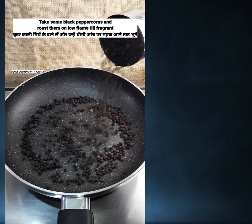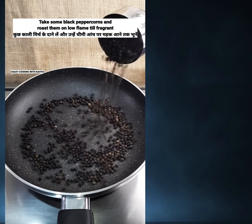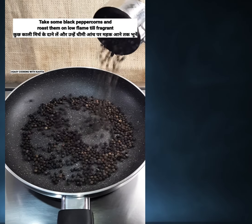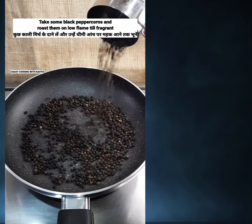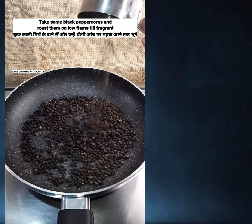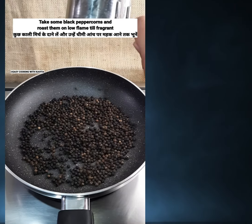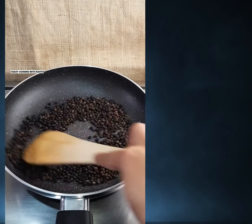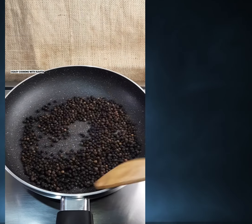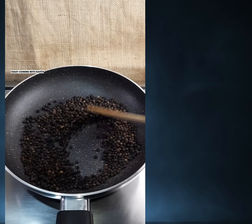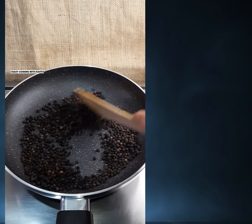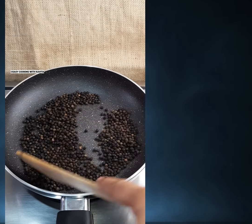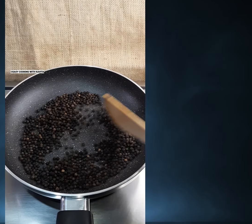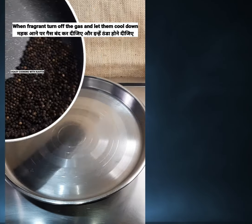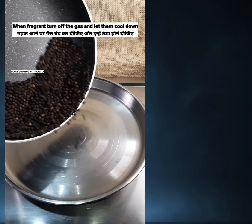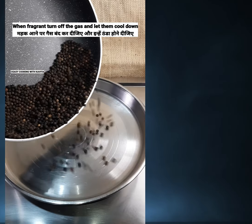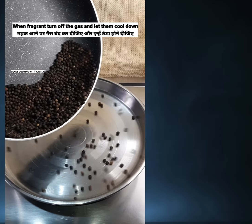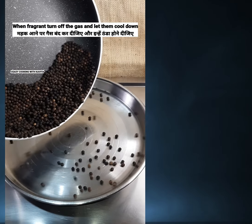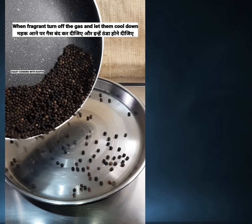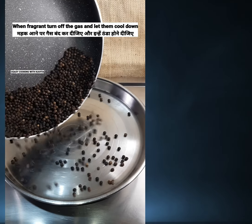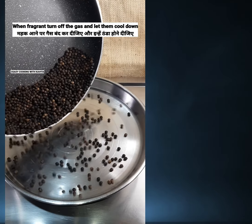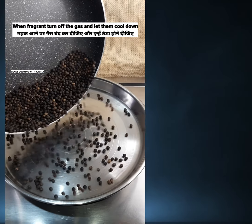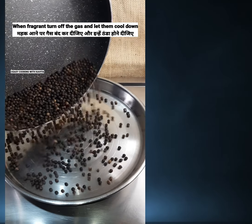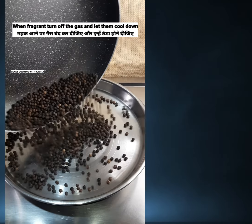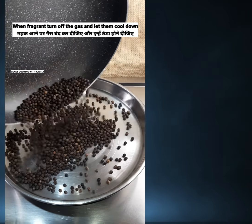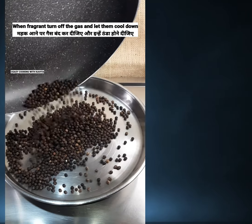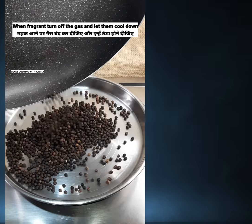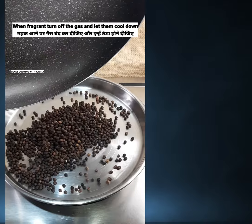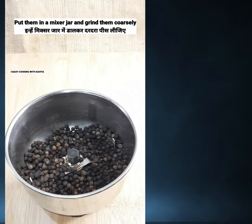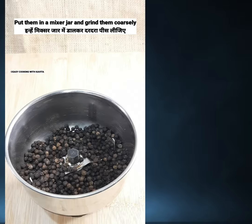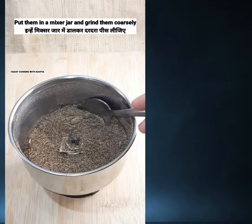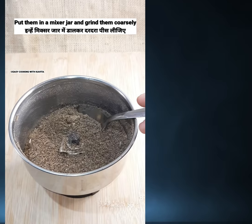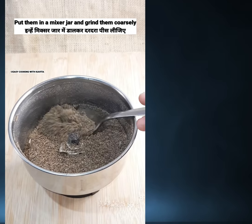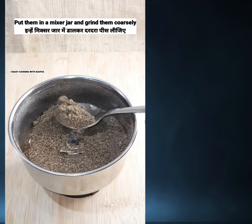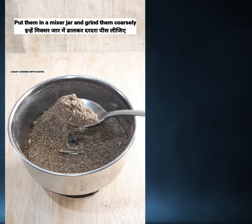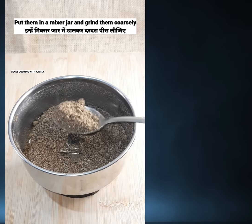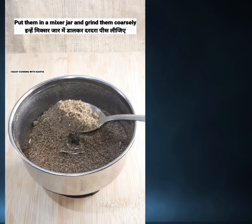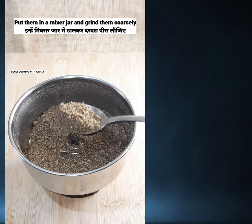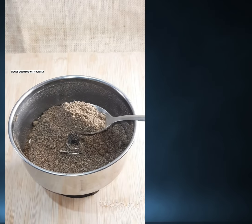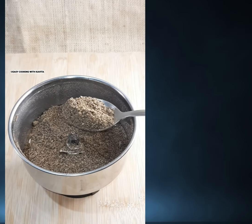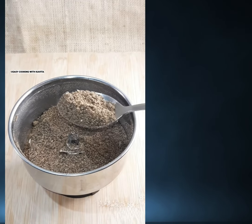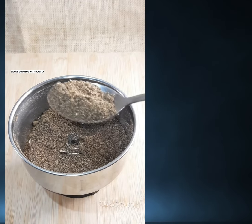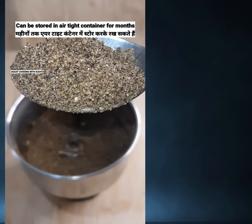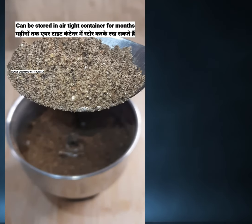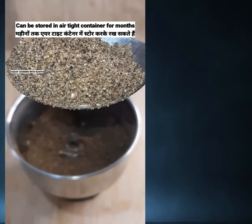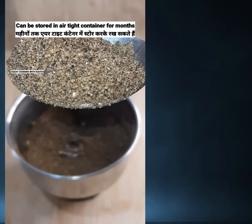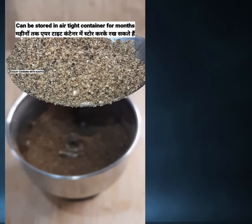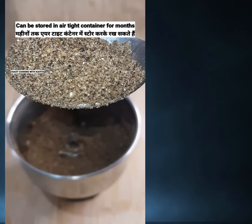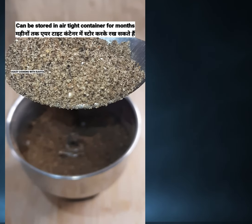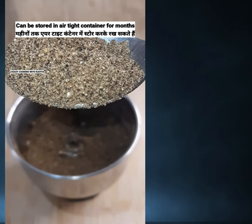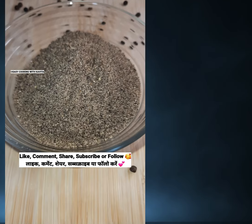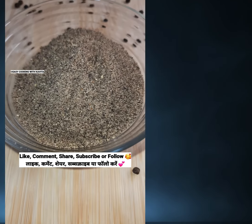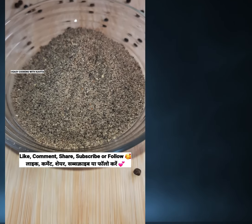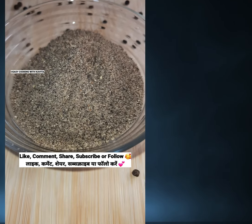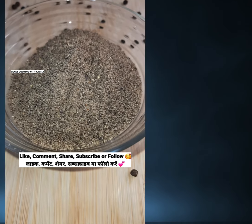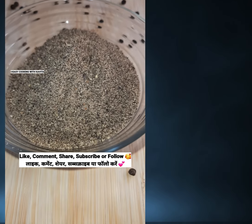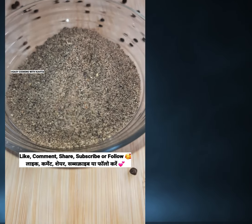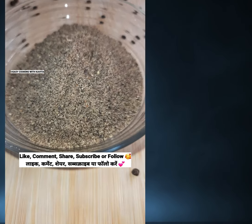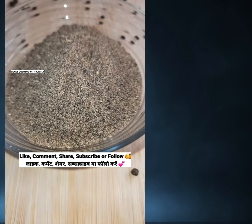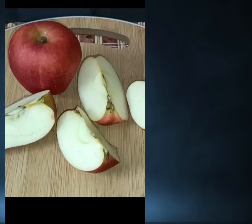intestines, allowing food to be broken down more efficiently. Improves stomach acid. It promotes the secretion of hydrochloric acid in the